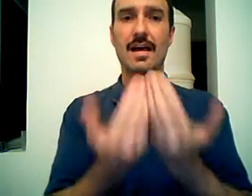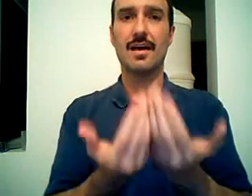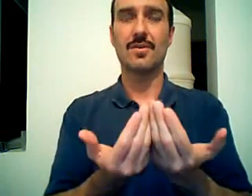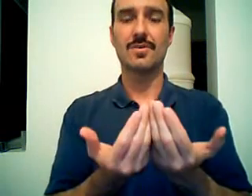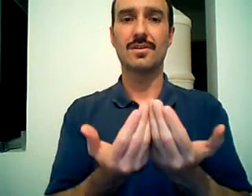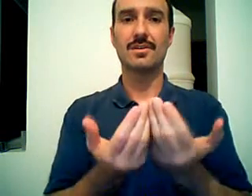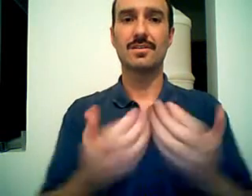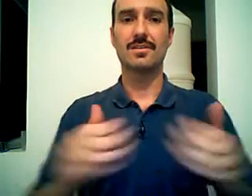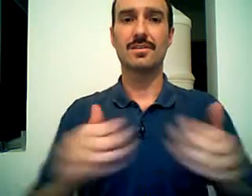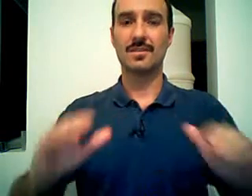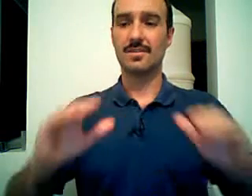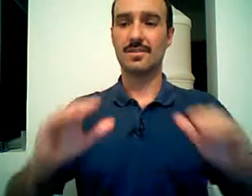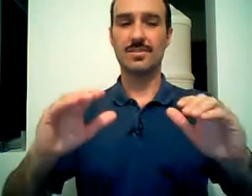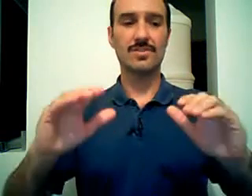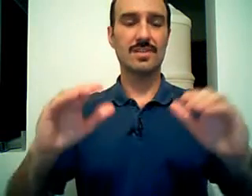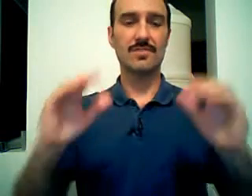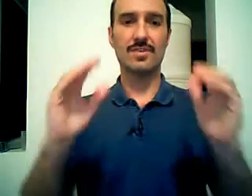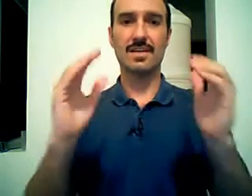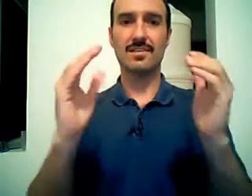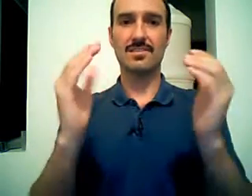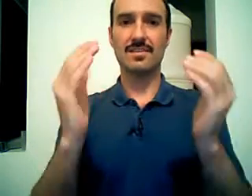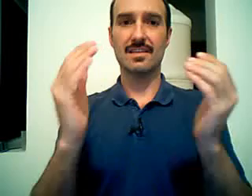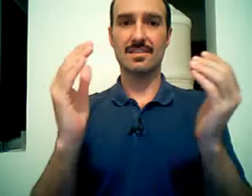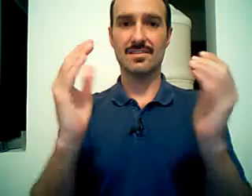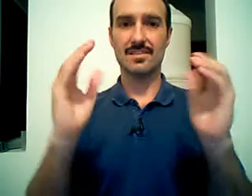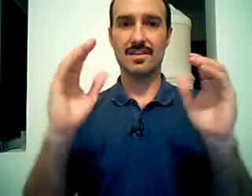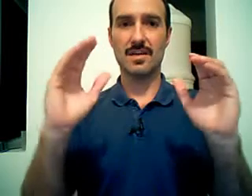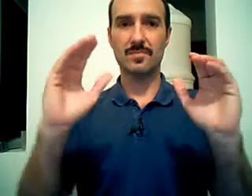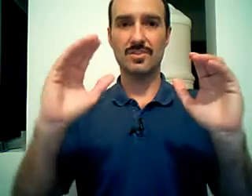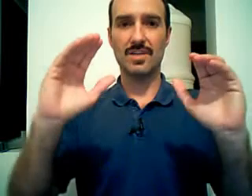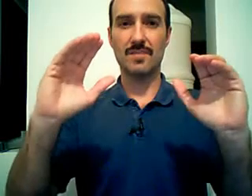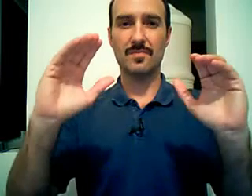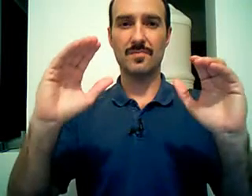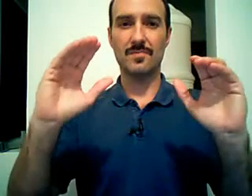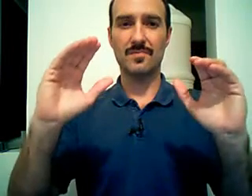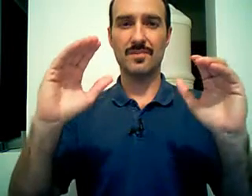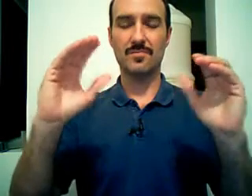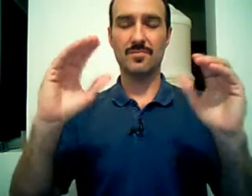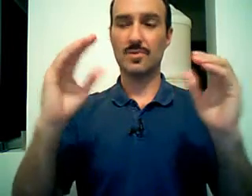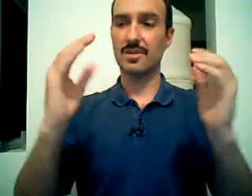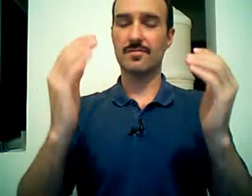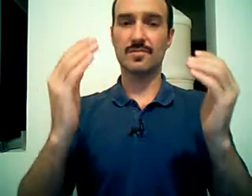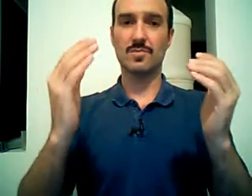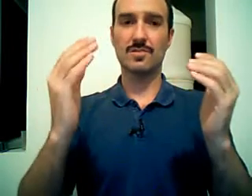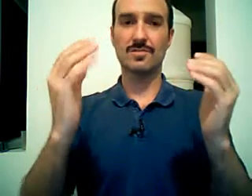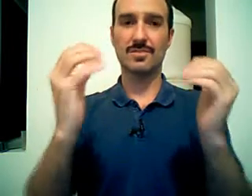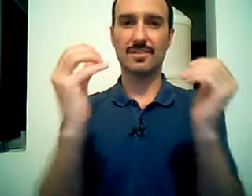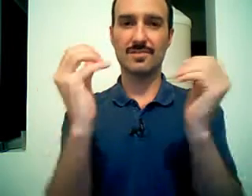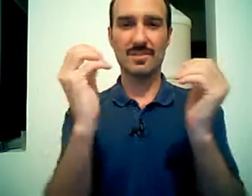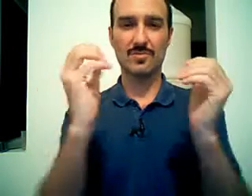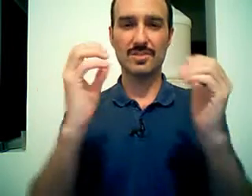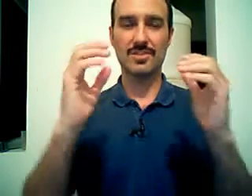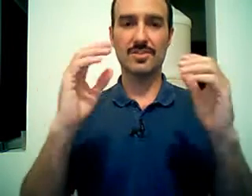How. So you just have your hands in like this cupped shape, pretty comfortable. You don't have to make them rigid or